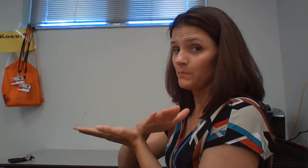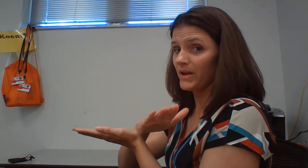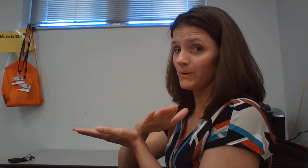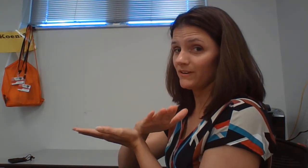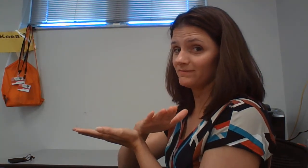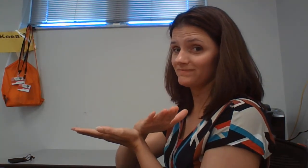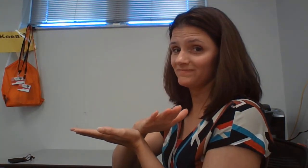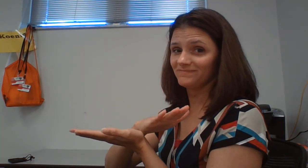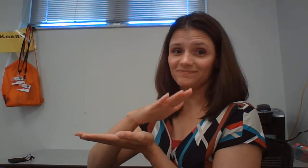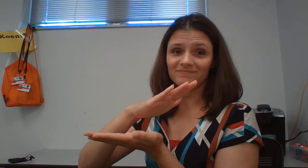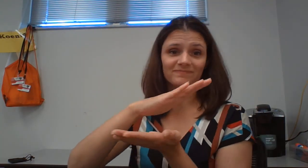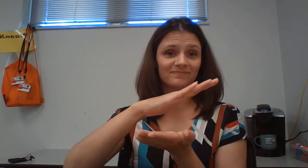paper.